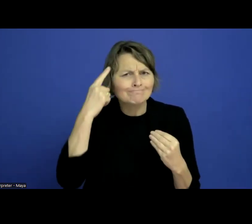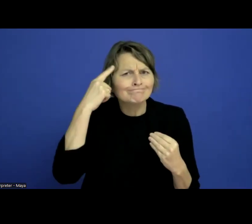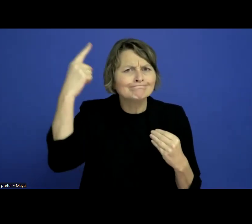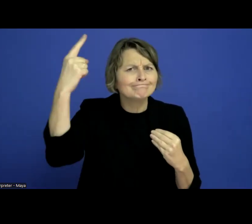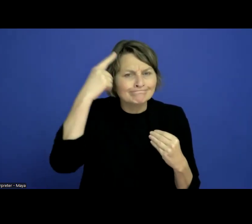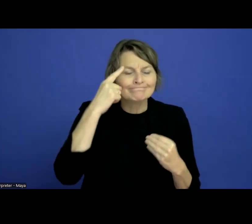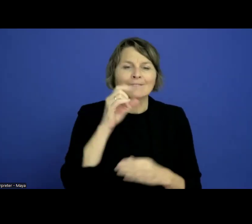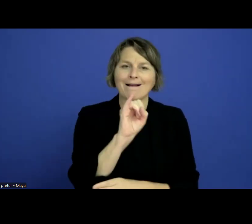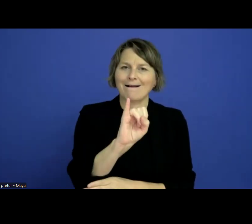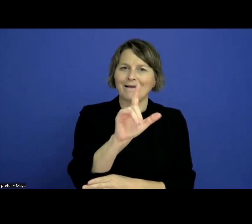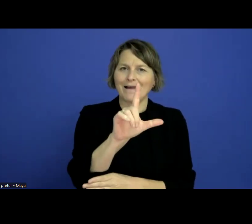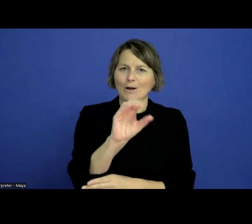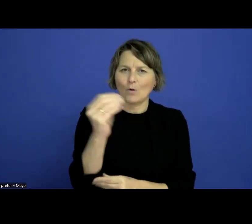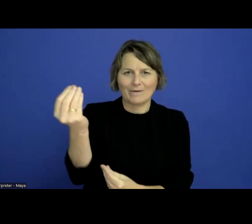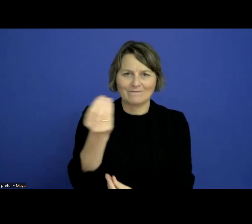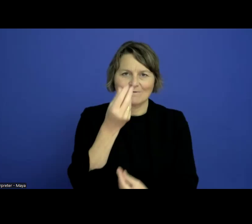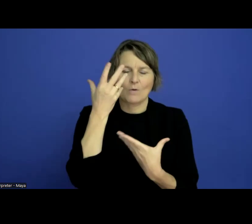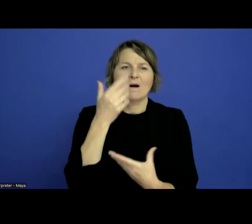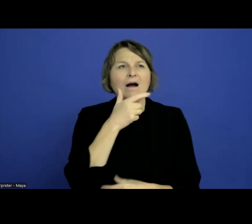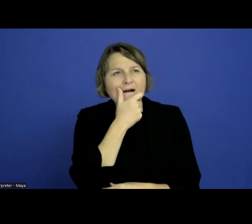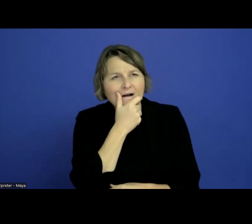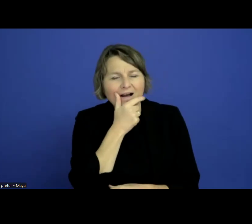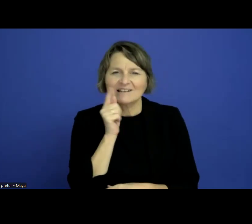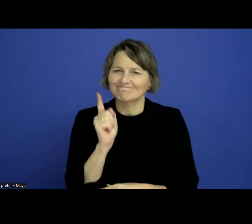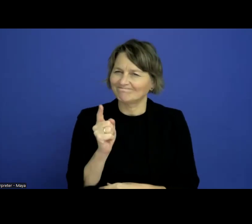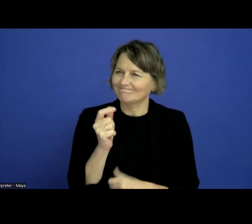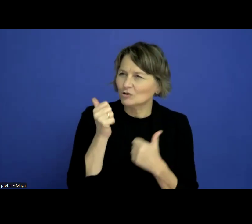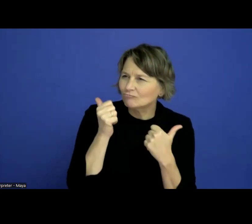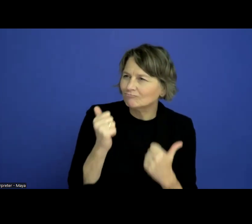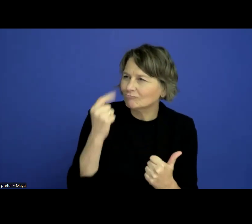202 recommendation that